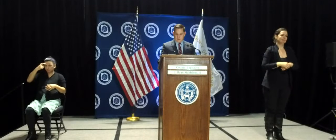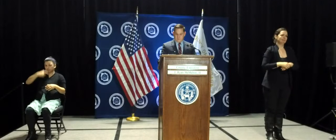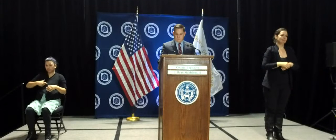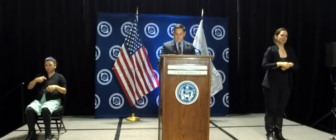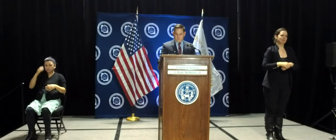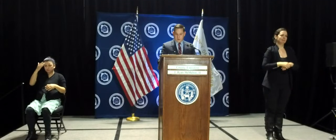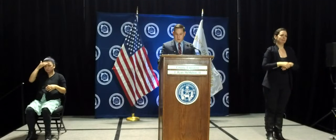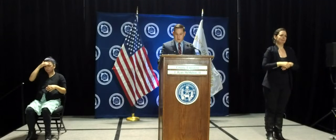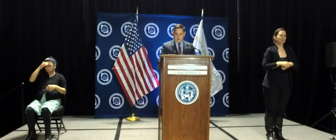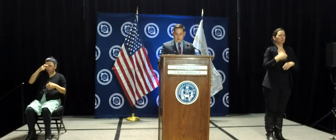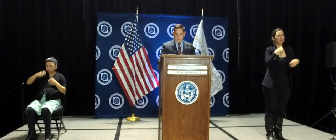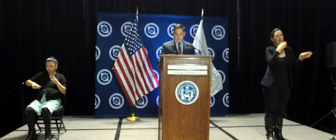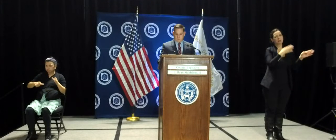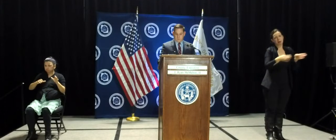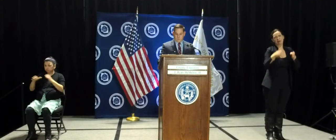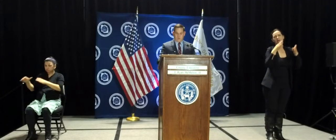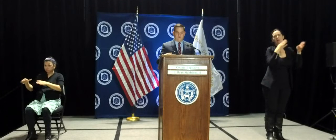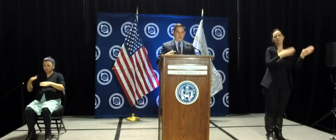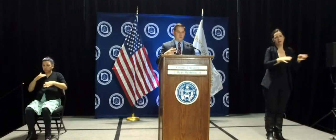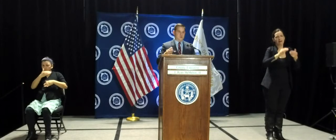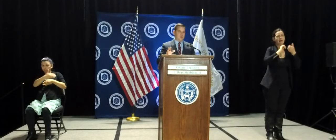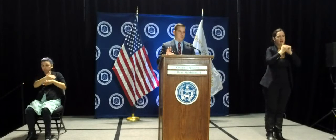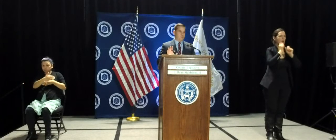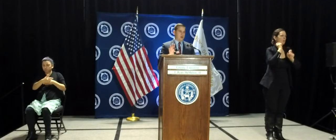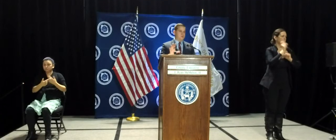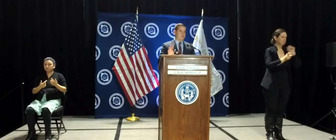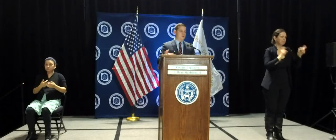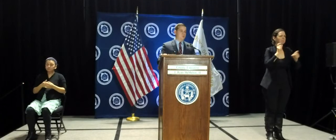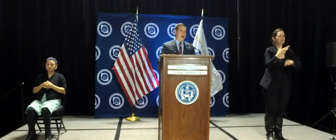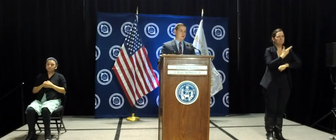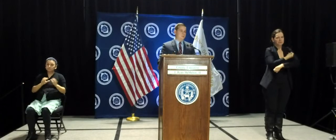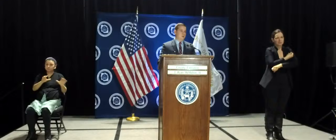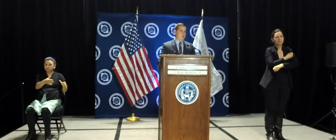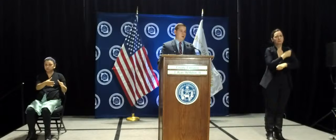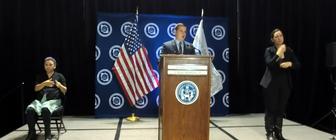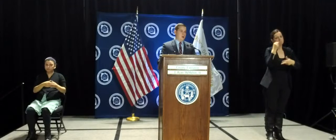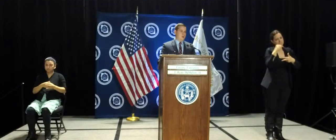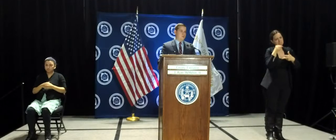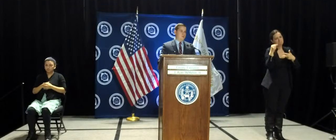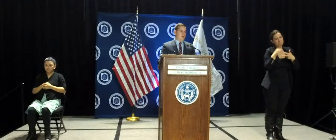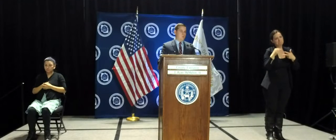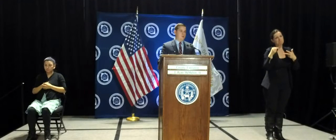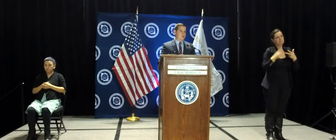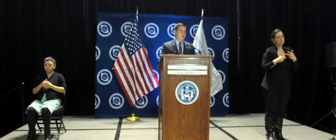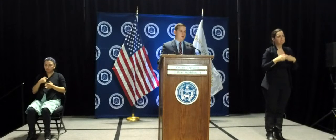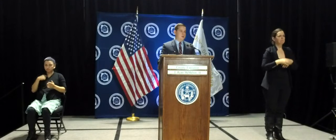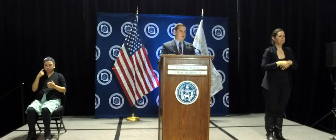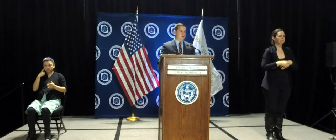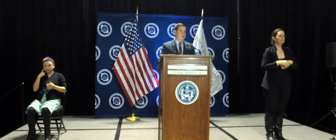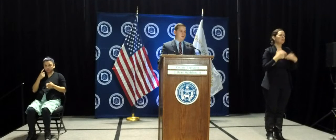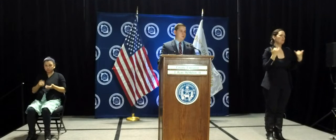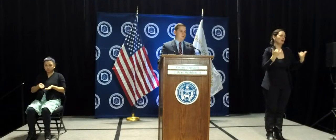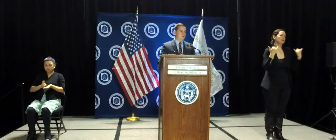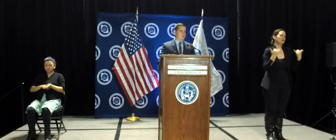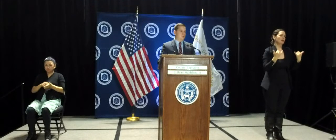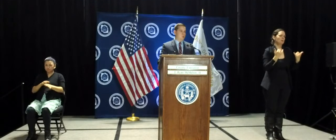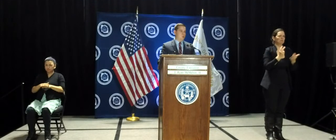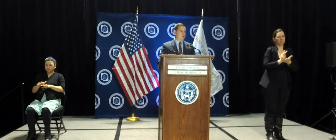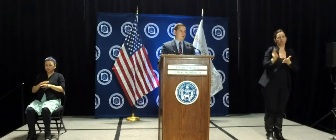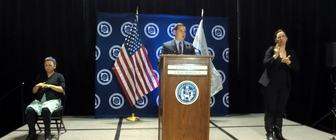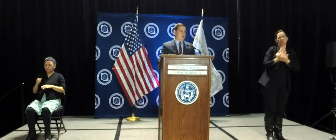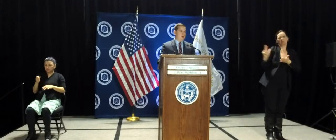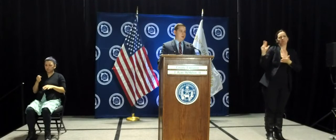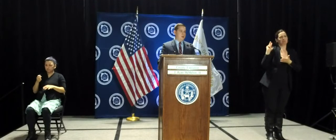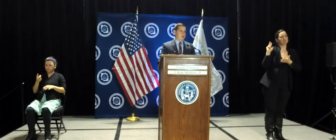strategies, and we've felt the surge. We're now surging back so that we can get these caseloads under